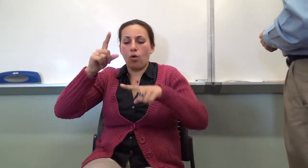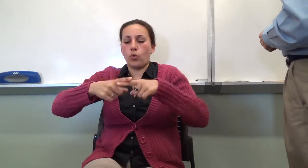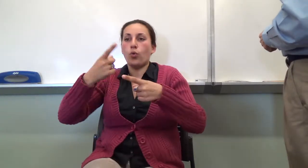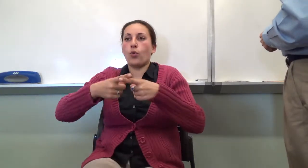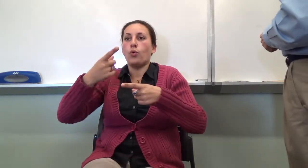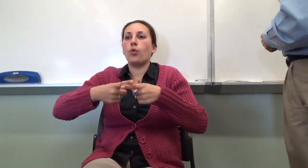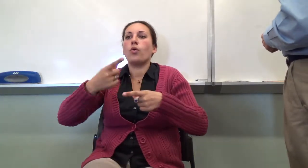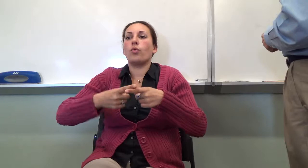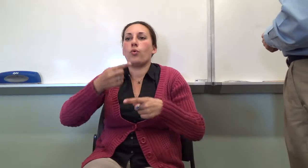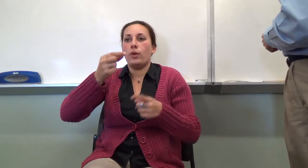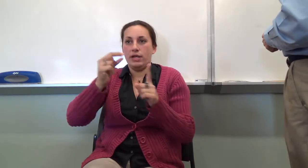it.